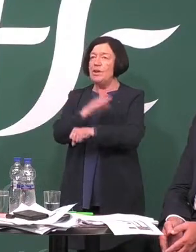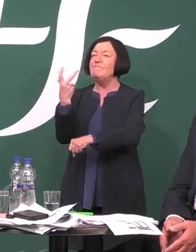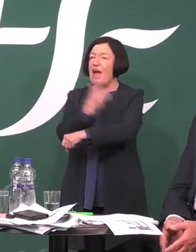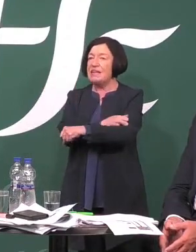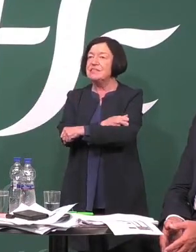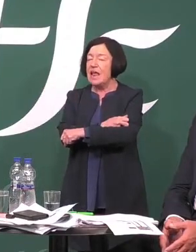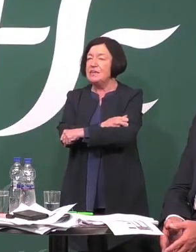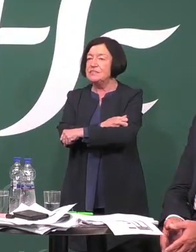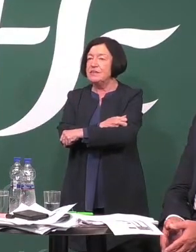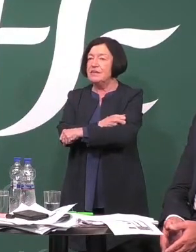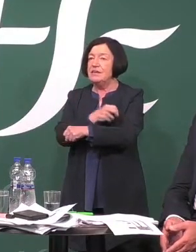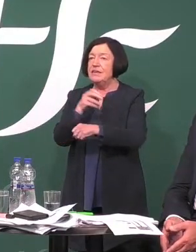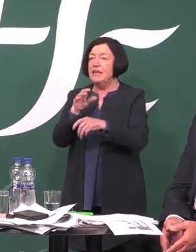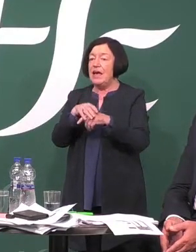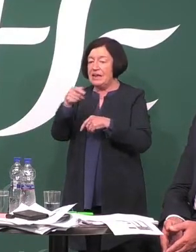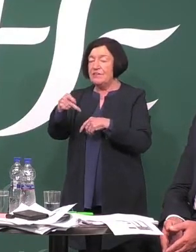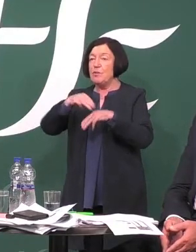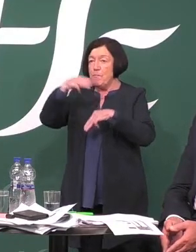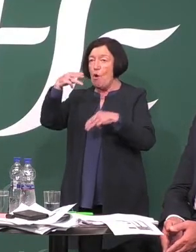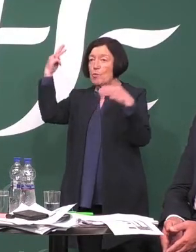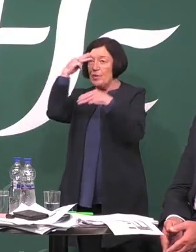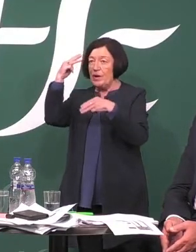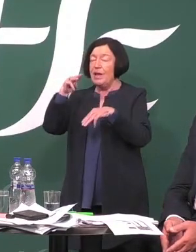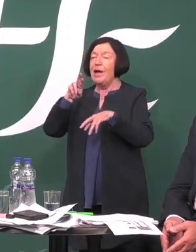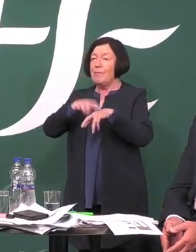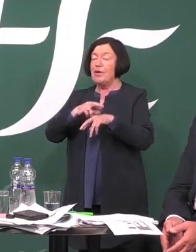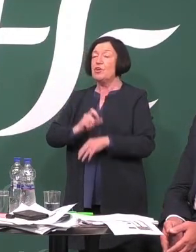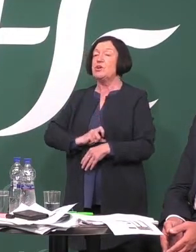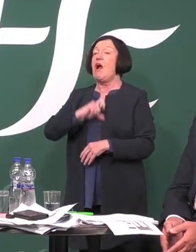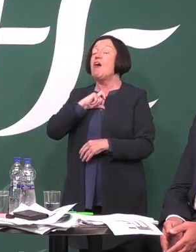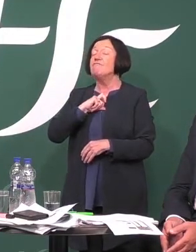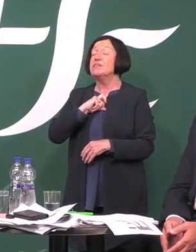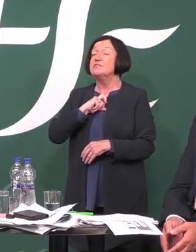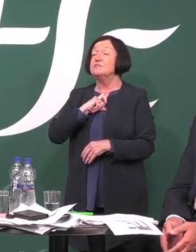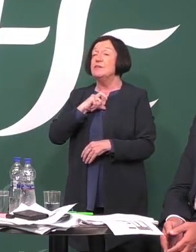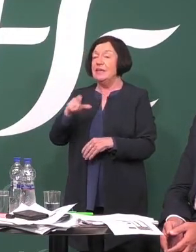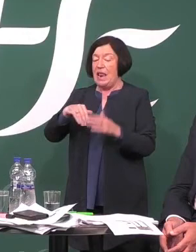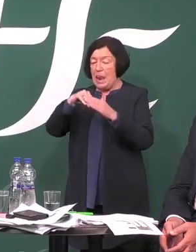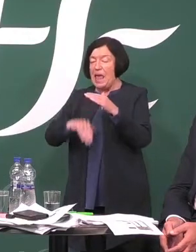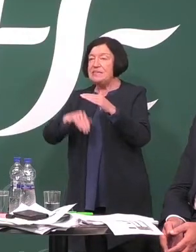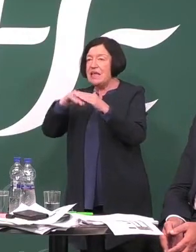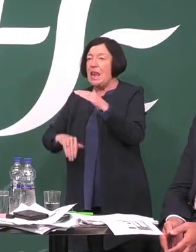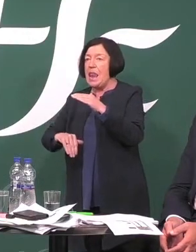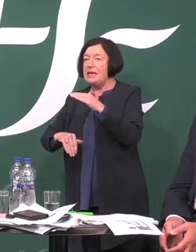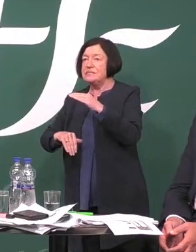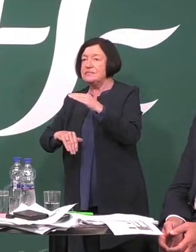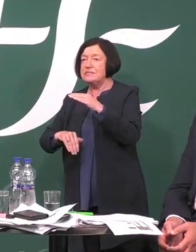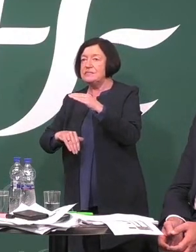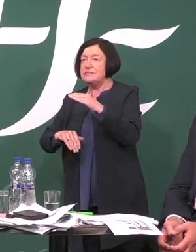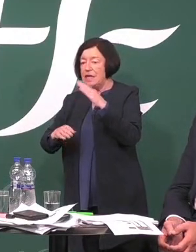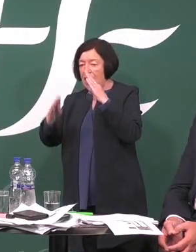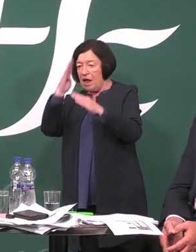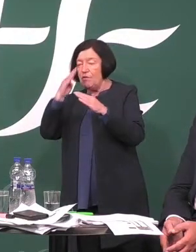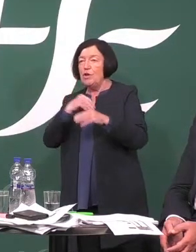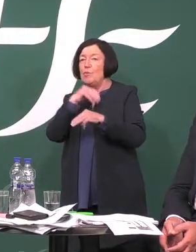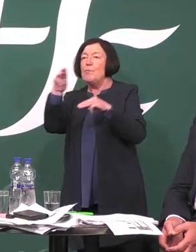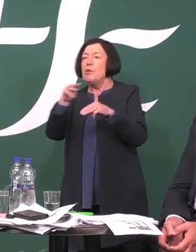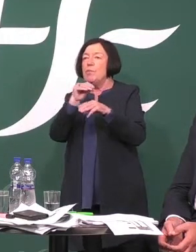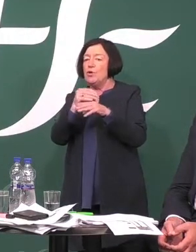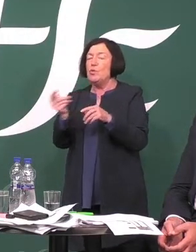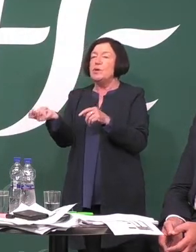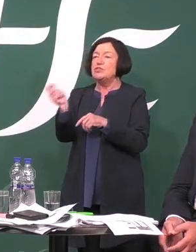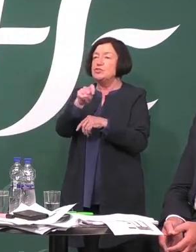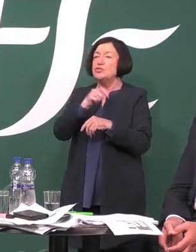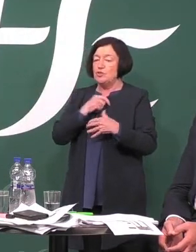vaccinated, and that affords them great protection. And of course, we have greater confidence that there will be less and less harm to anybody who's presenting to our maternity services